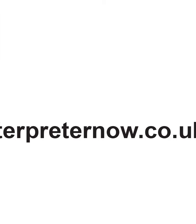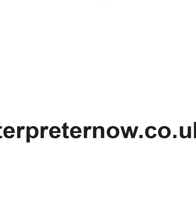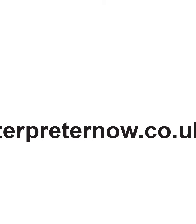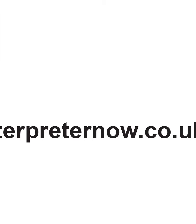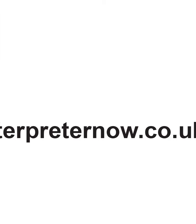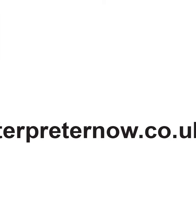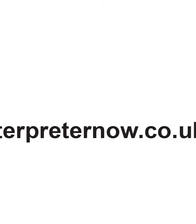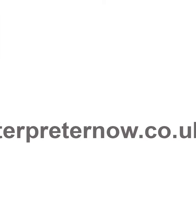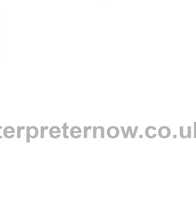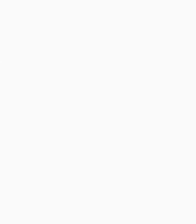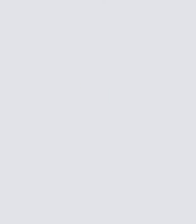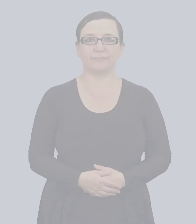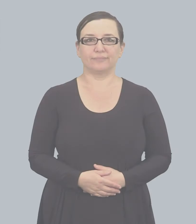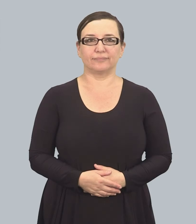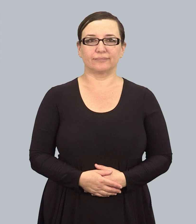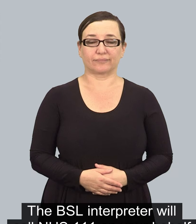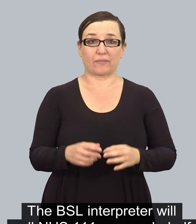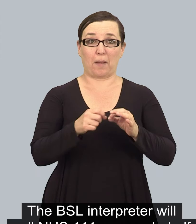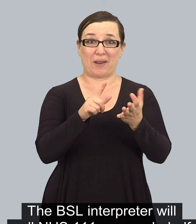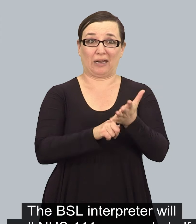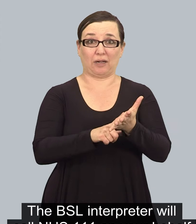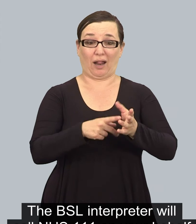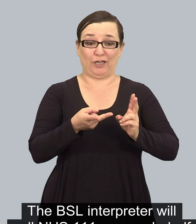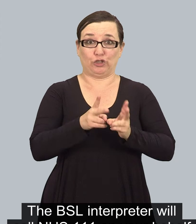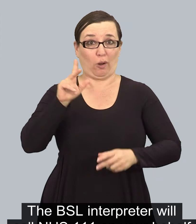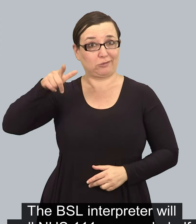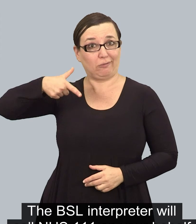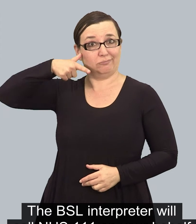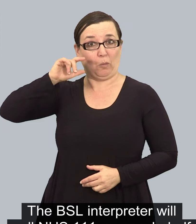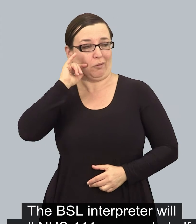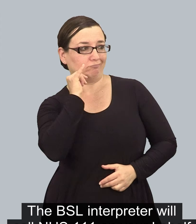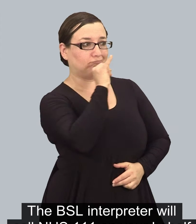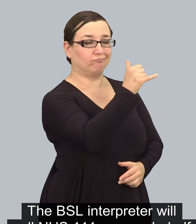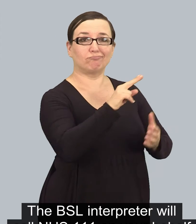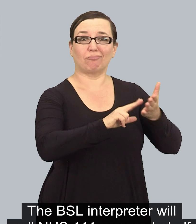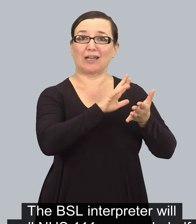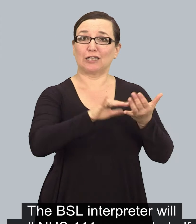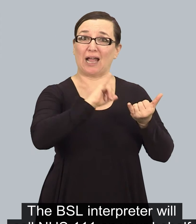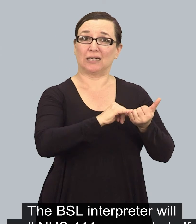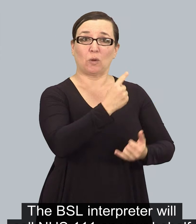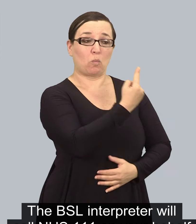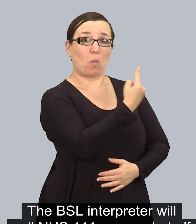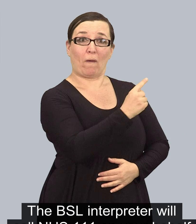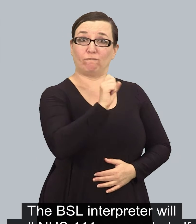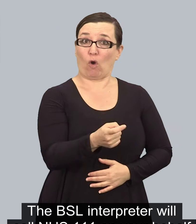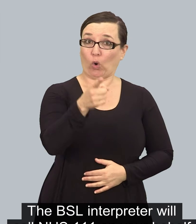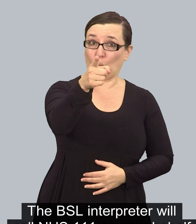www.interpreternow.co.uk/NHS 111. The BSL interpreter will call NHS 111 on your behalf, and you're then able to